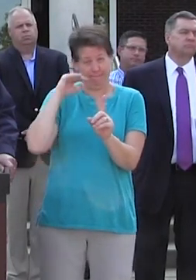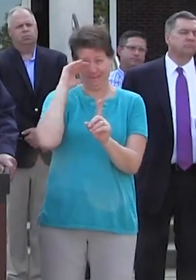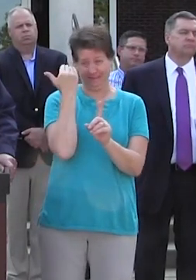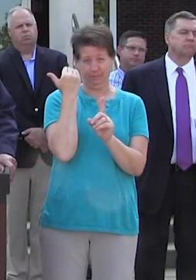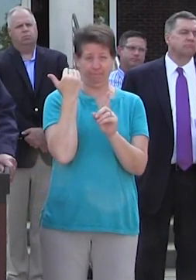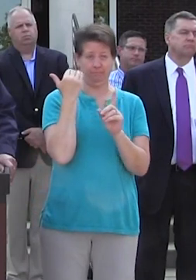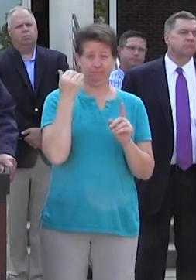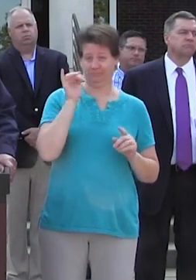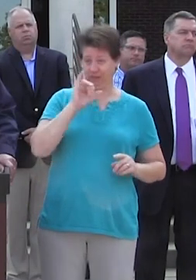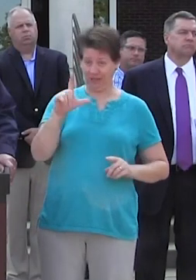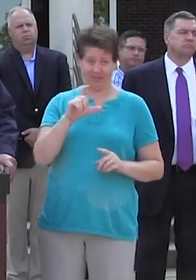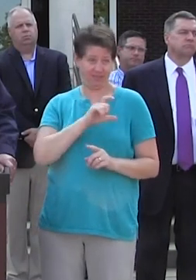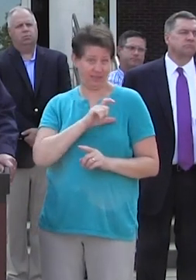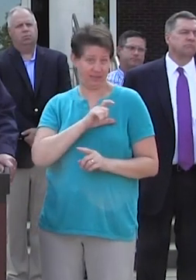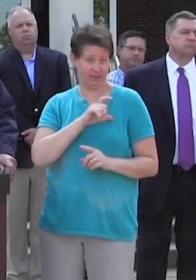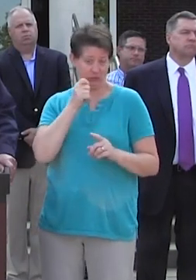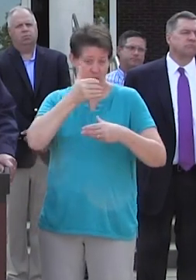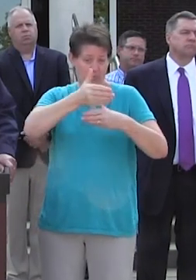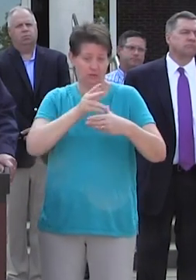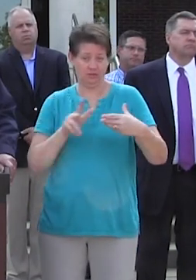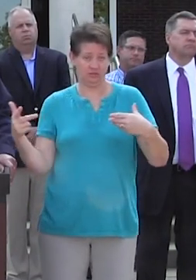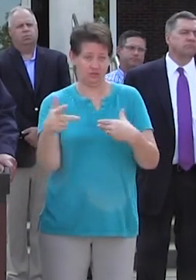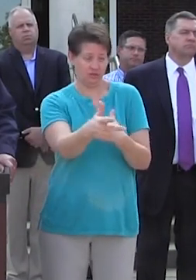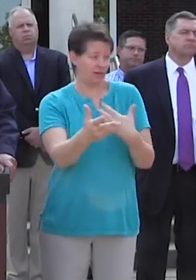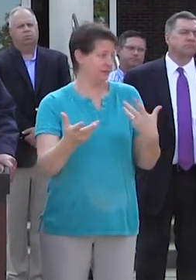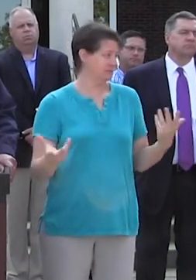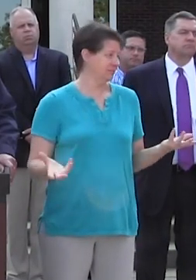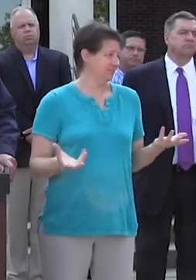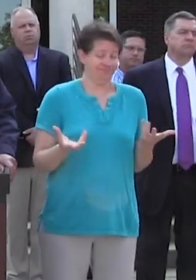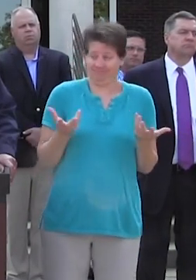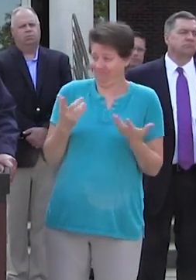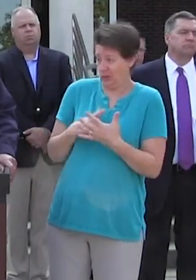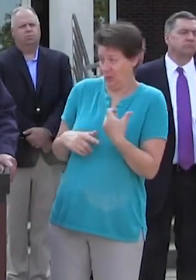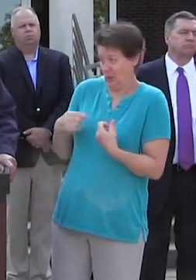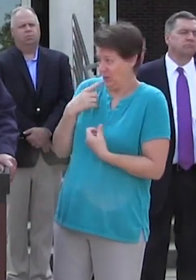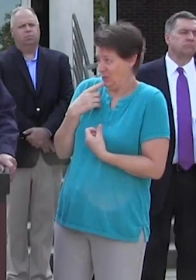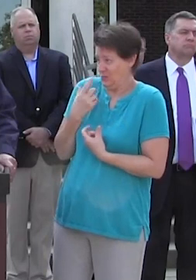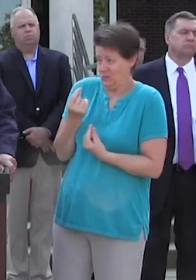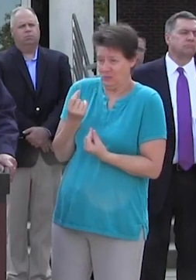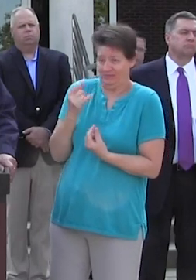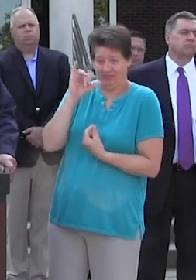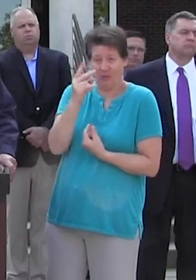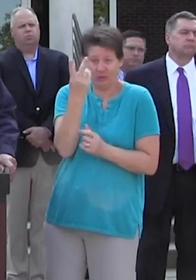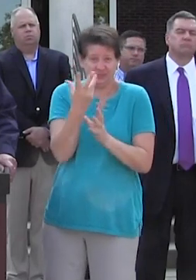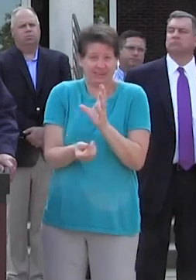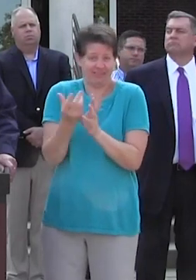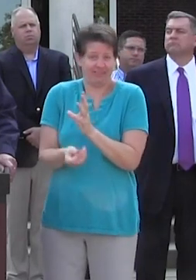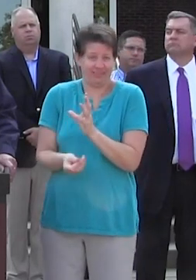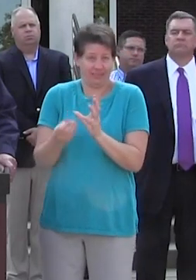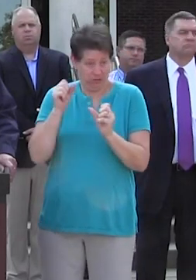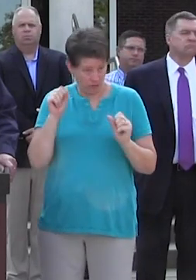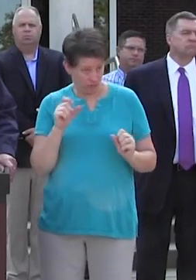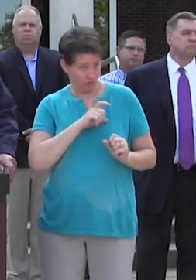seem to be from jail officials who drove around barricades. What do you have to say about those tragedies, and should